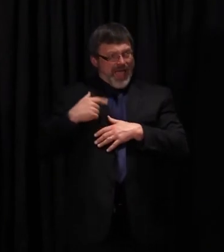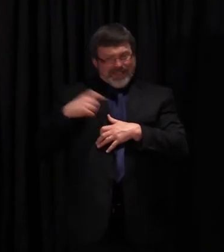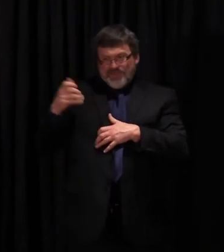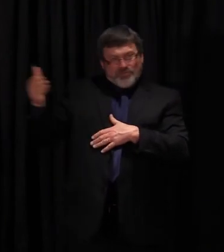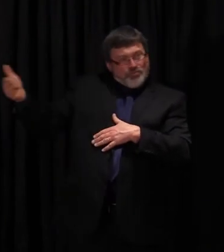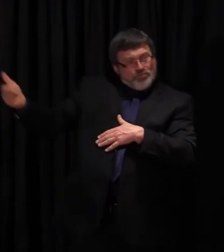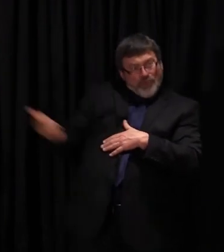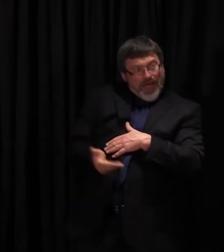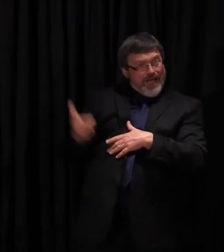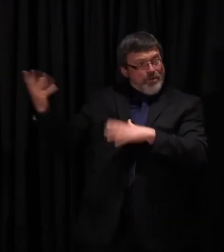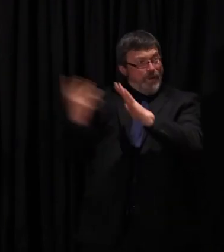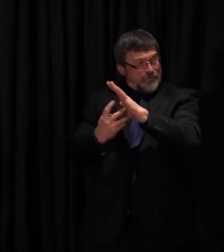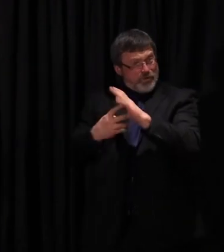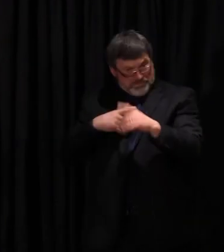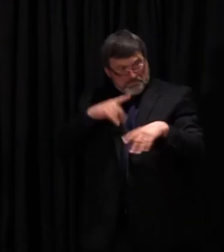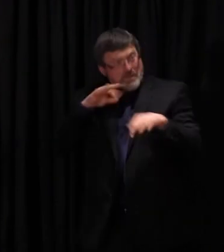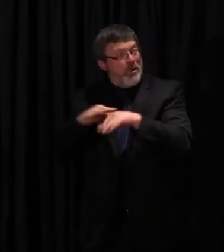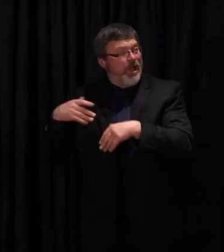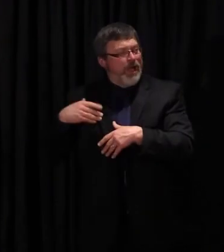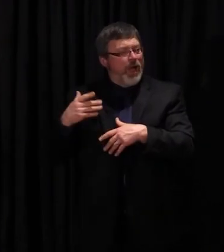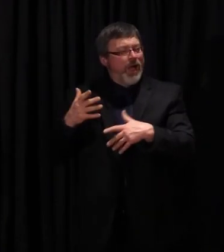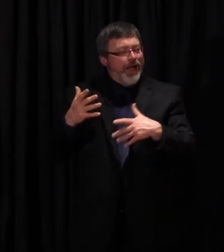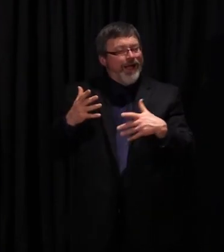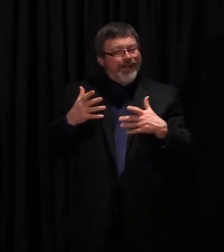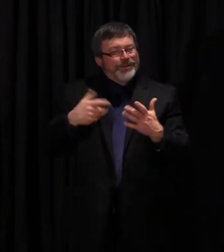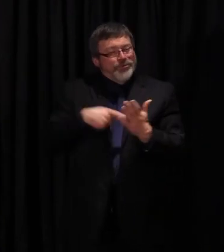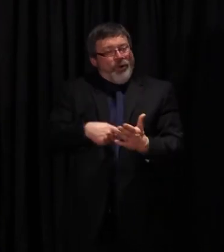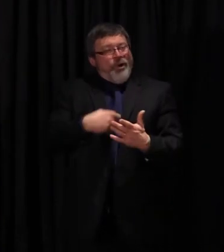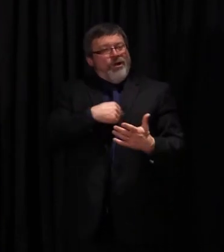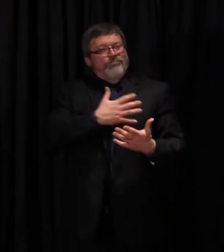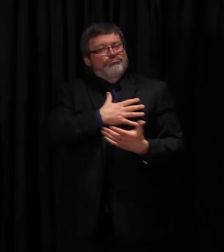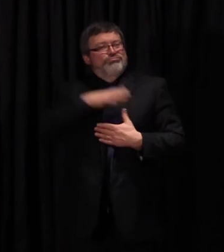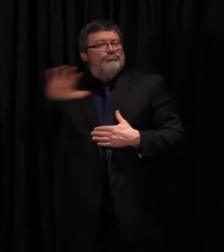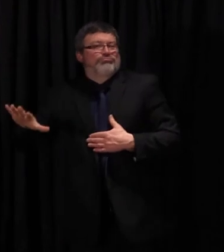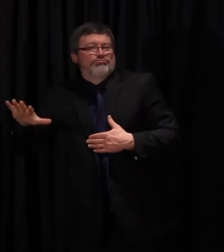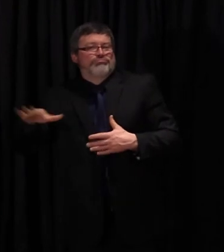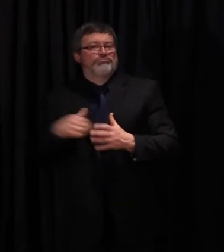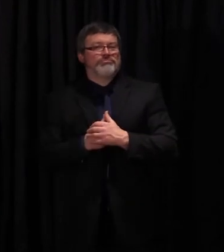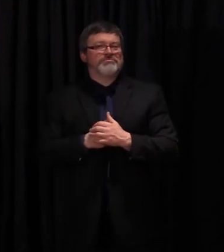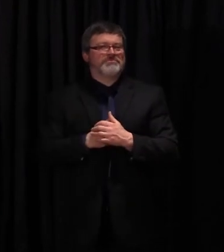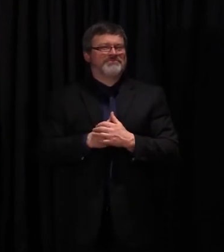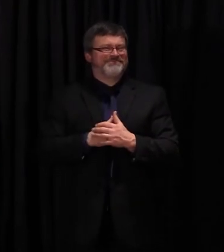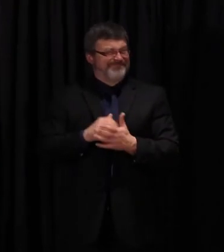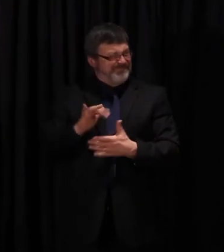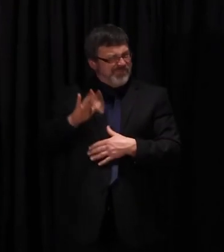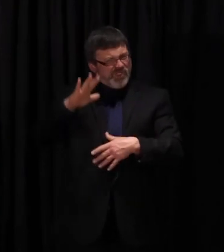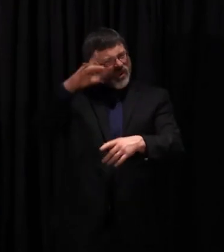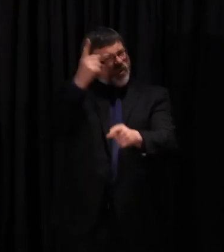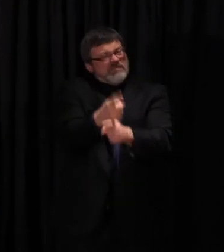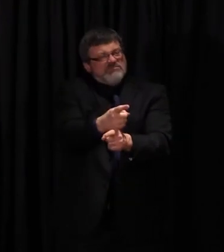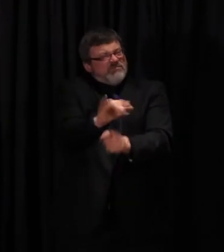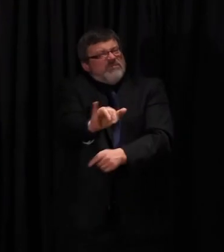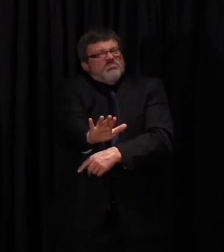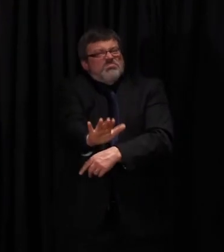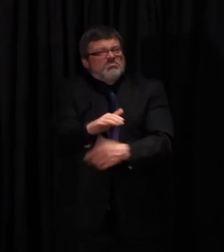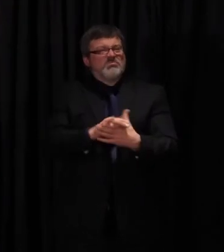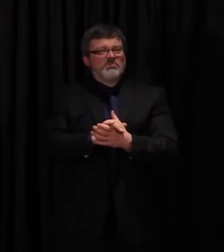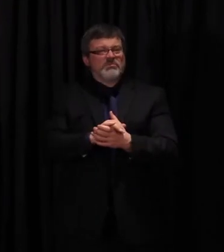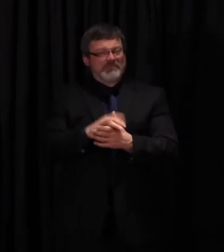refugees is the compassionate thing to do. It's the right thing to do. And it's the American thing to